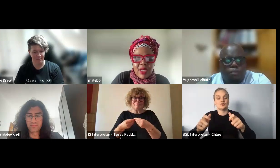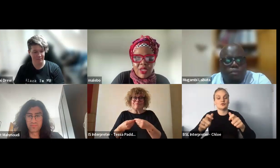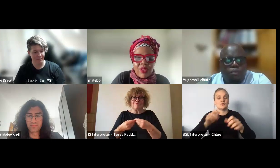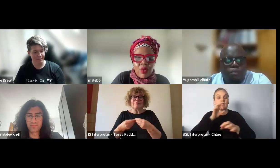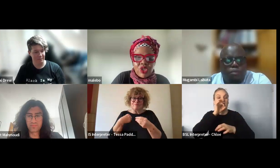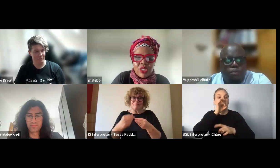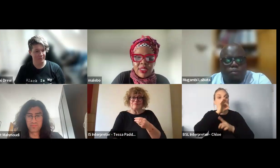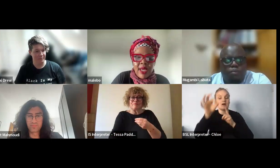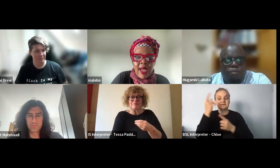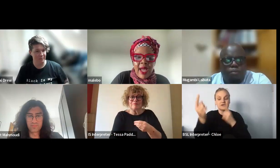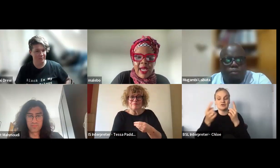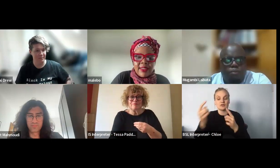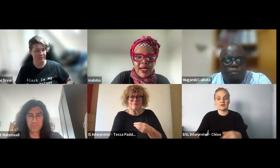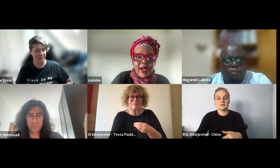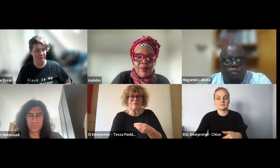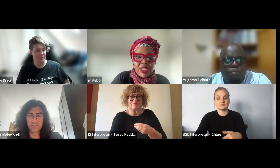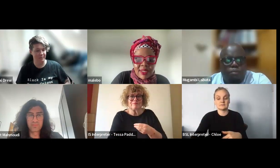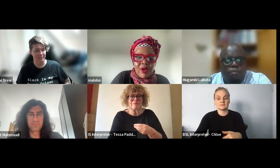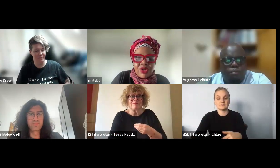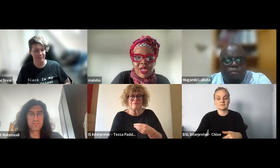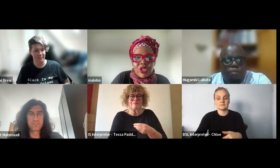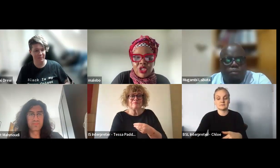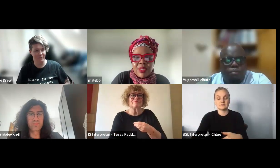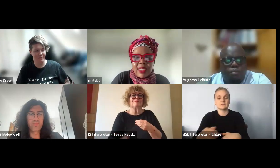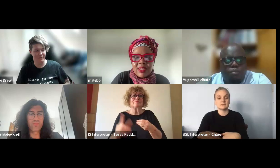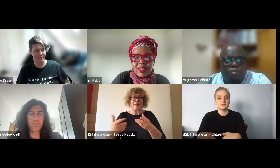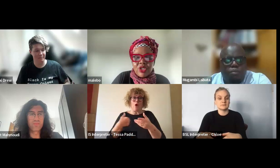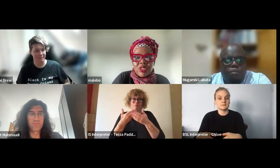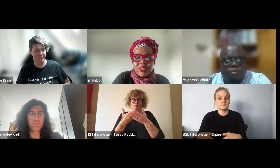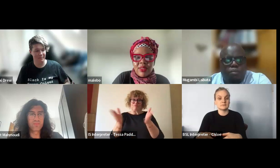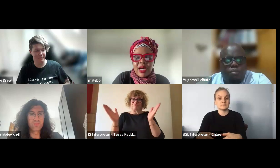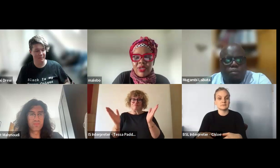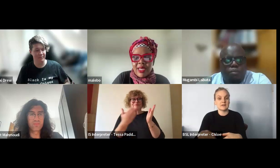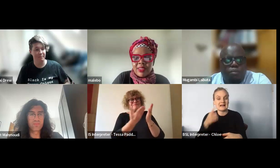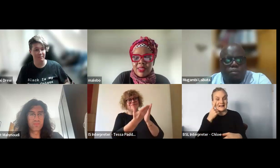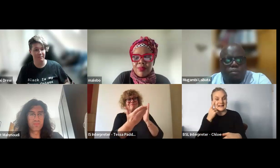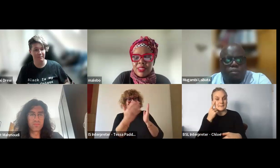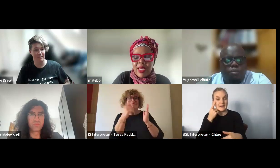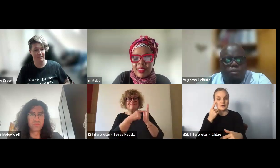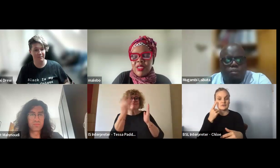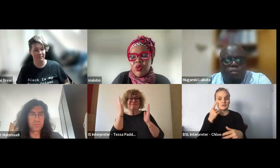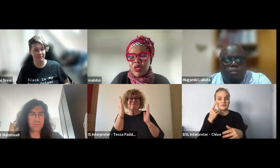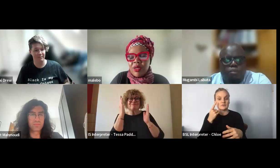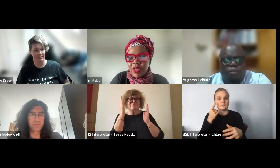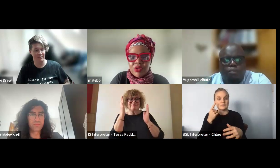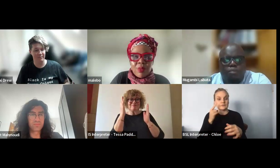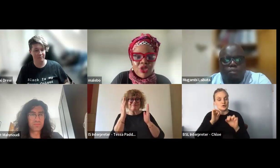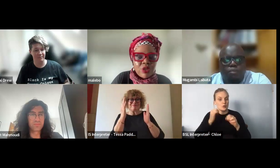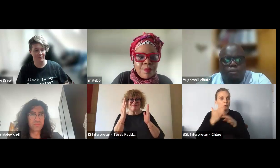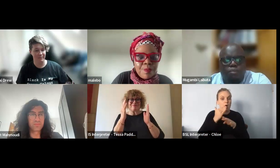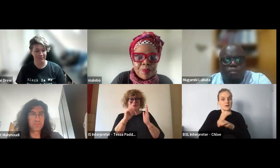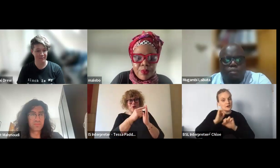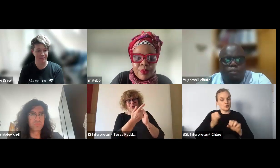ask each other questions, and tease out the relationships and intersections in the current landscapes and in your work. Thank